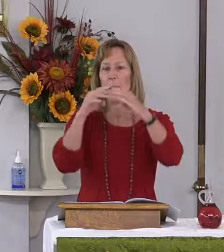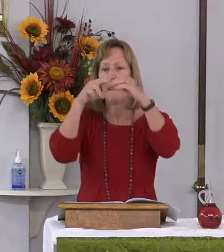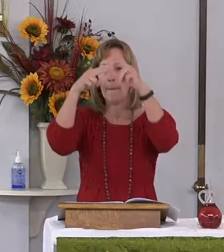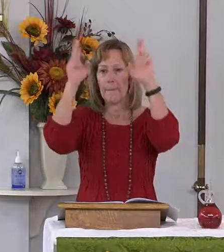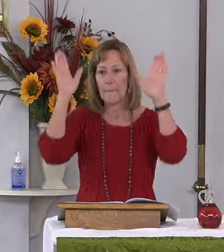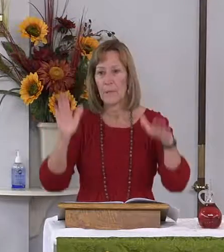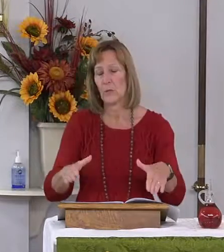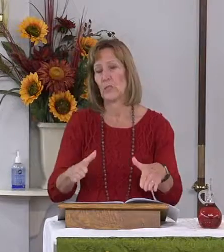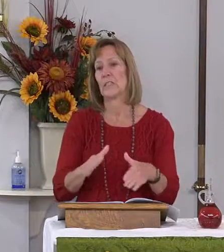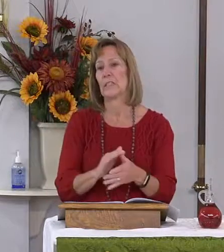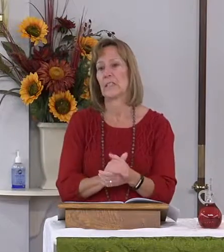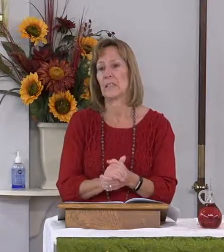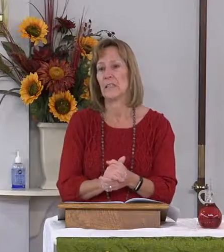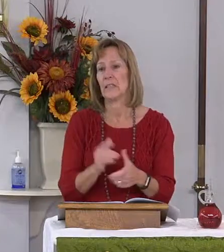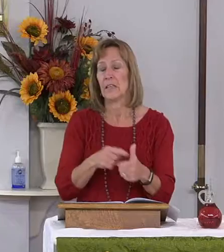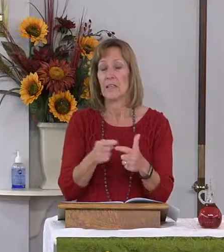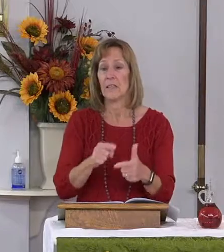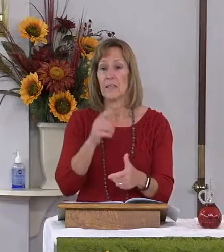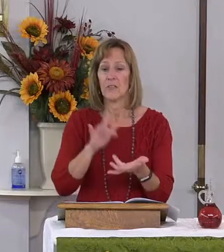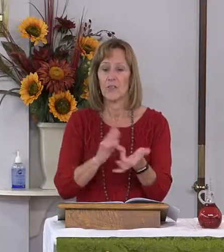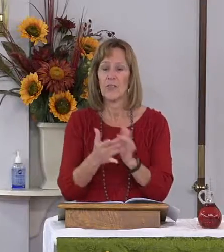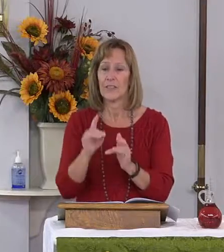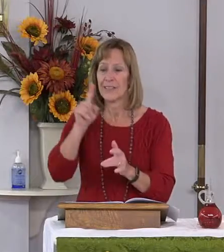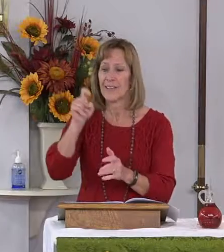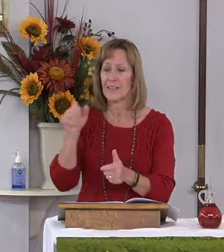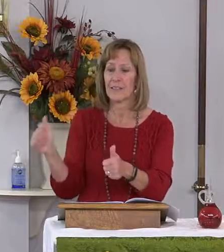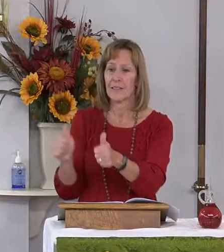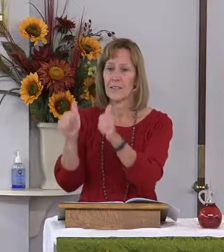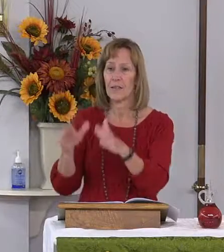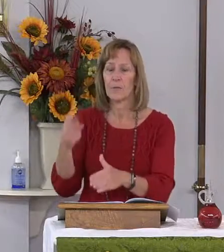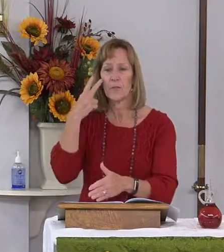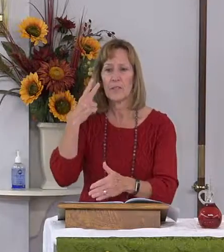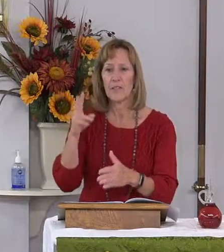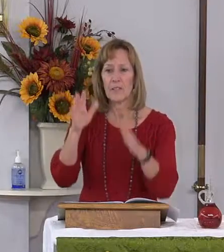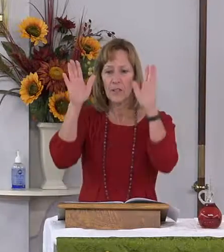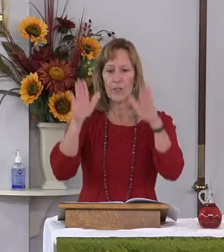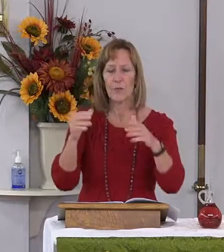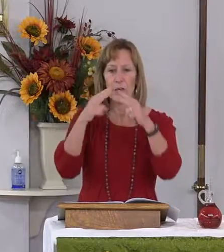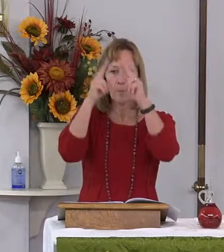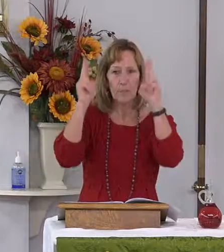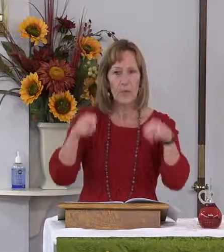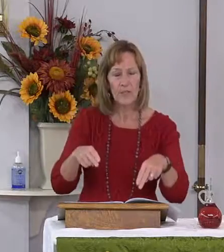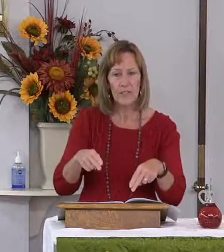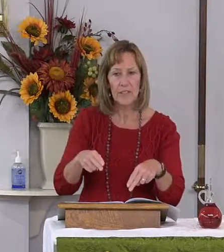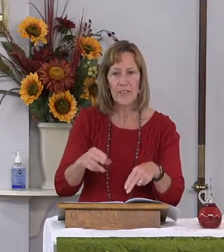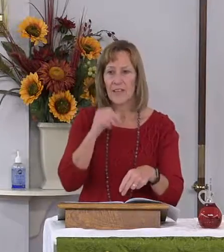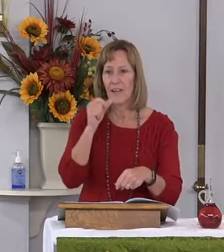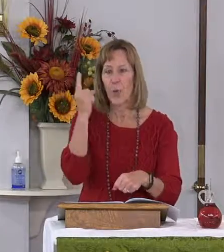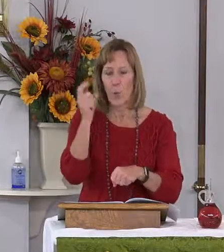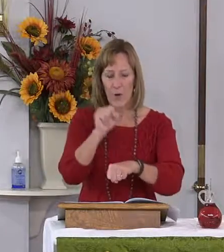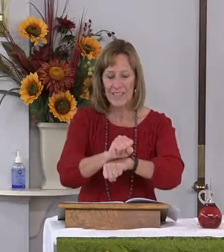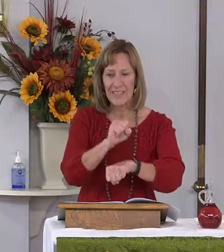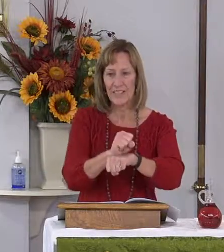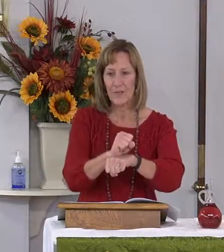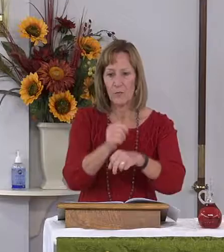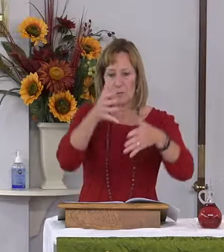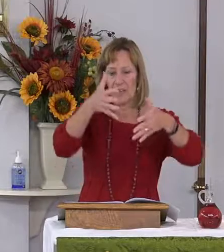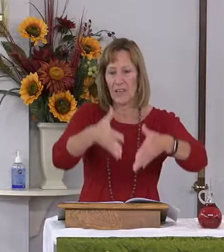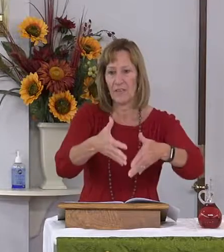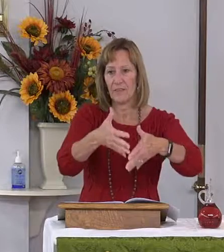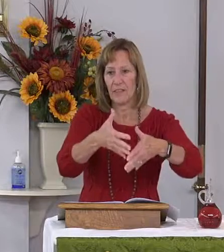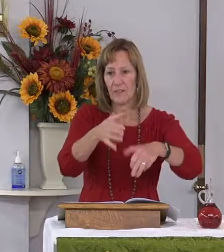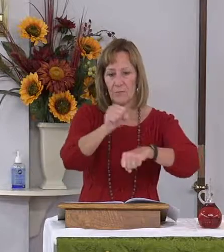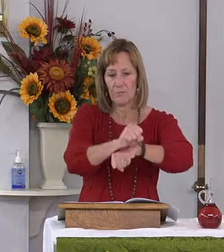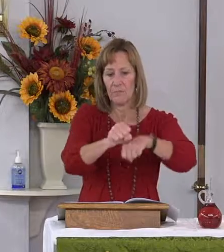buildings." Then Jesus asked him, "Do you see these great buildings? Not one stone will be left here